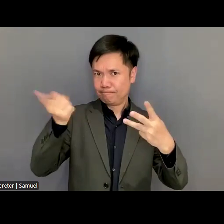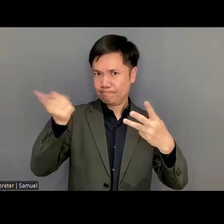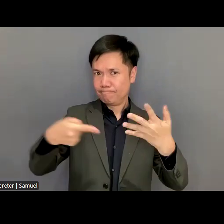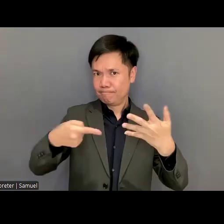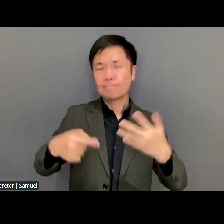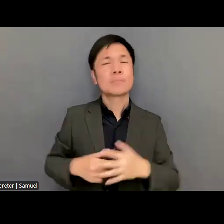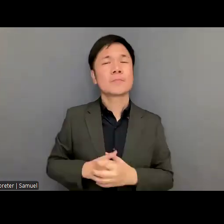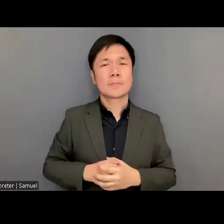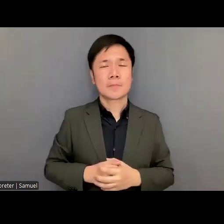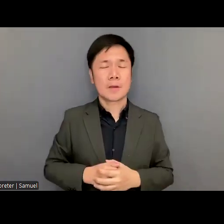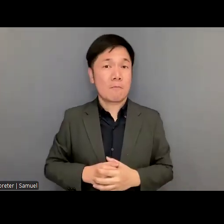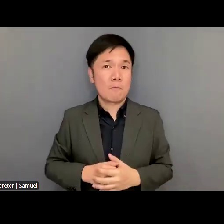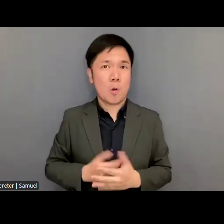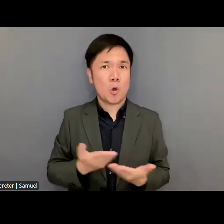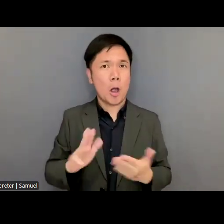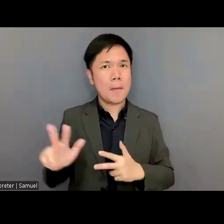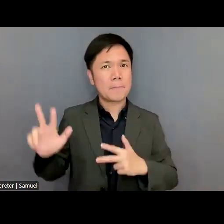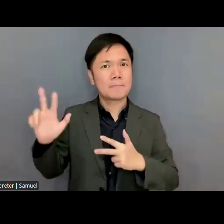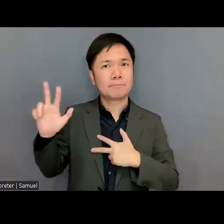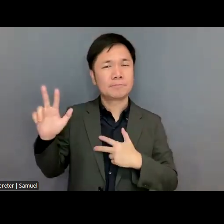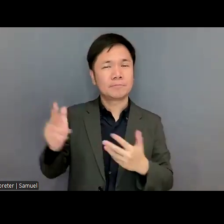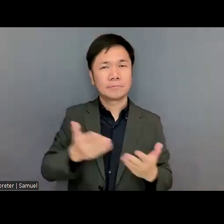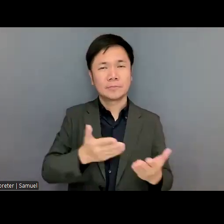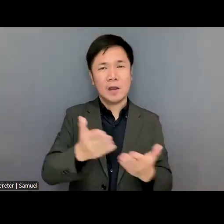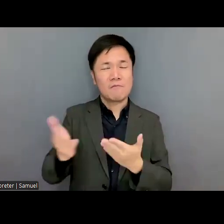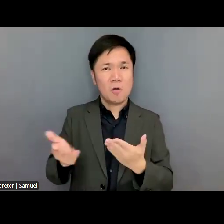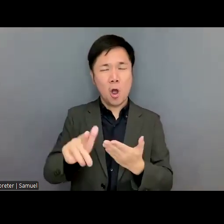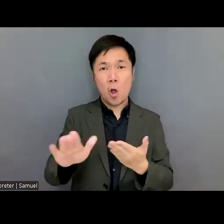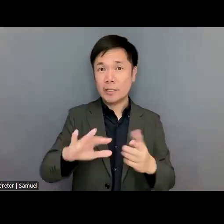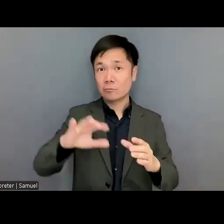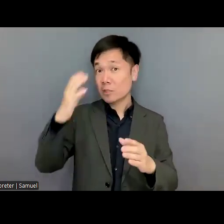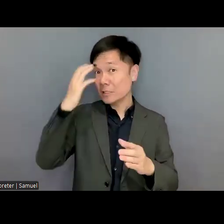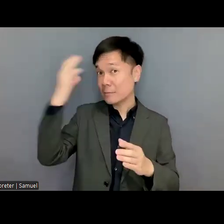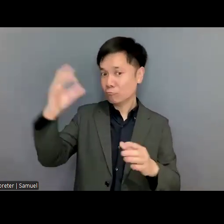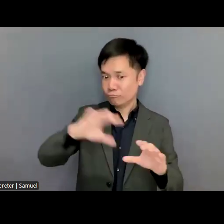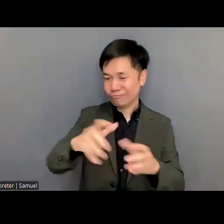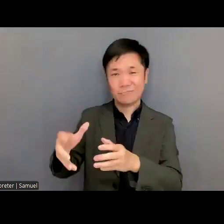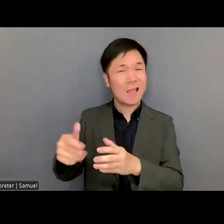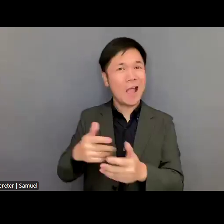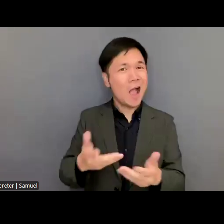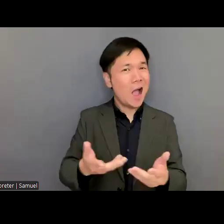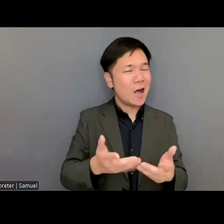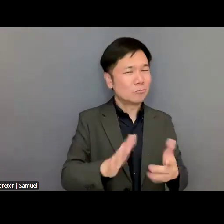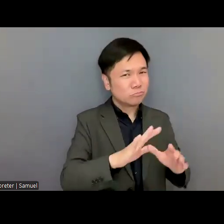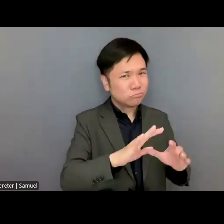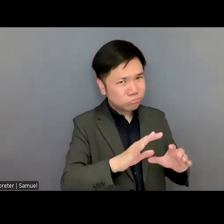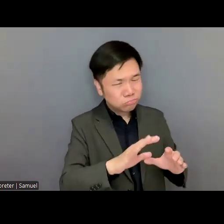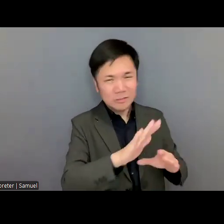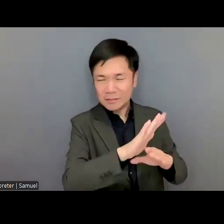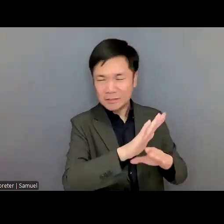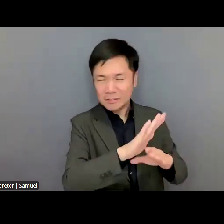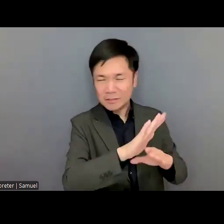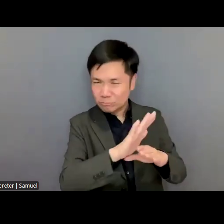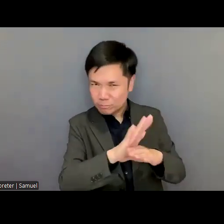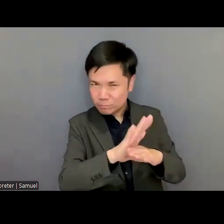about commitments that need to be done by stakeholders regarding issues corresponding to Indigenous persons